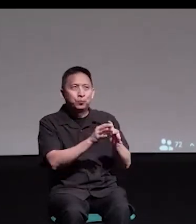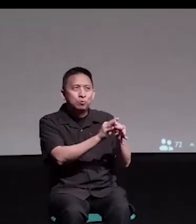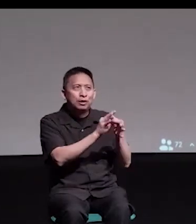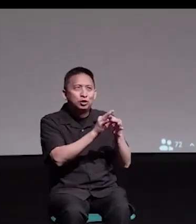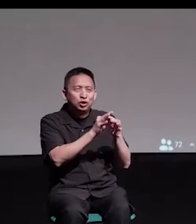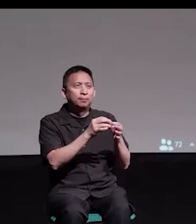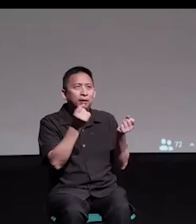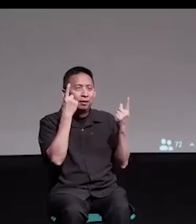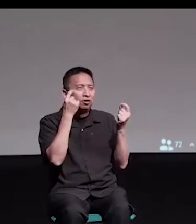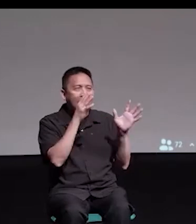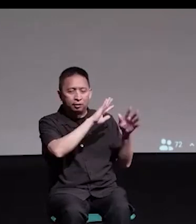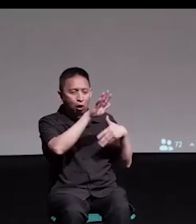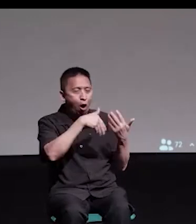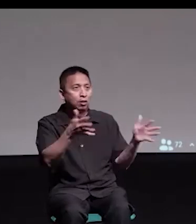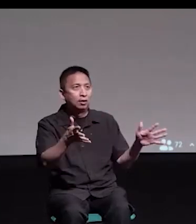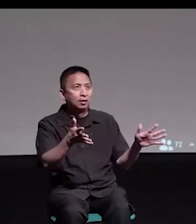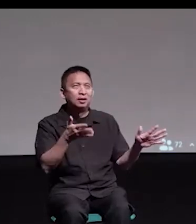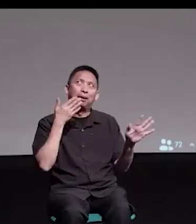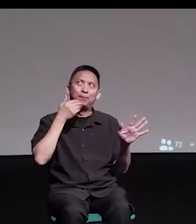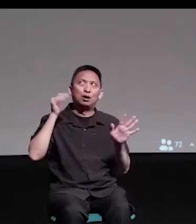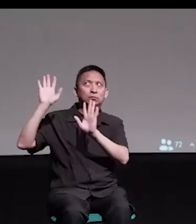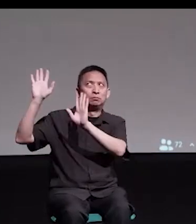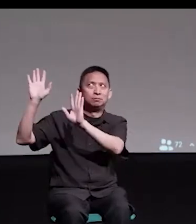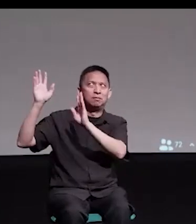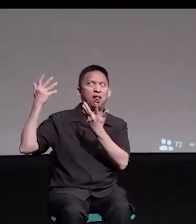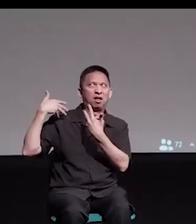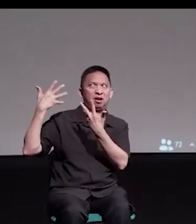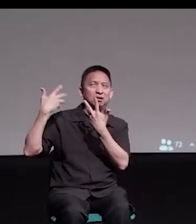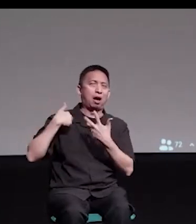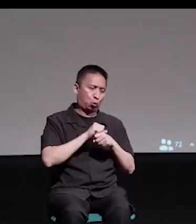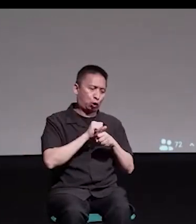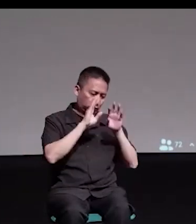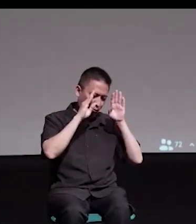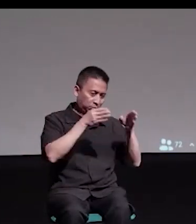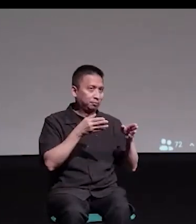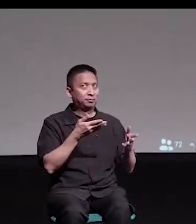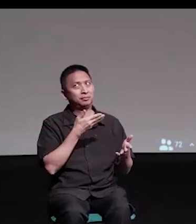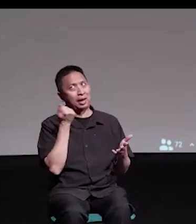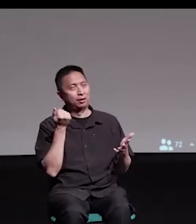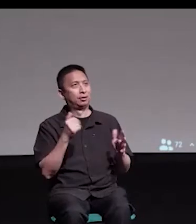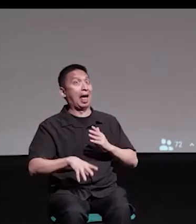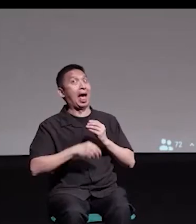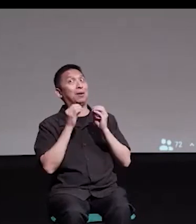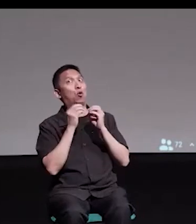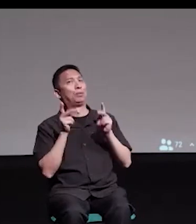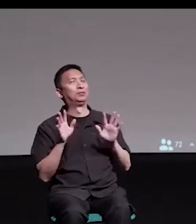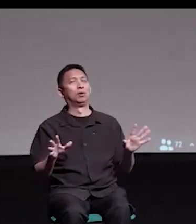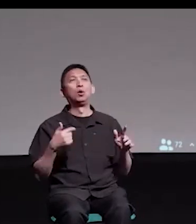relationship with the work is actually much better at doing the thing that we definitely need more time and